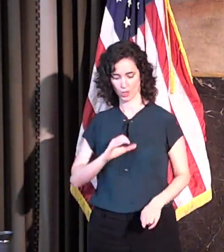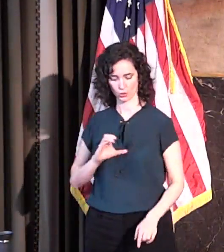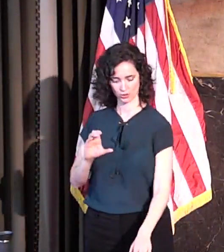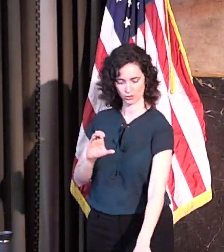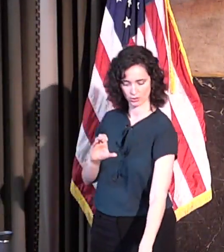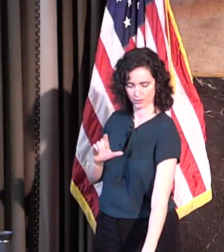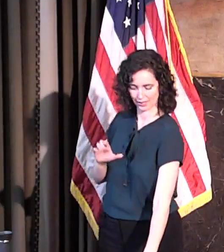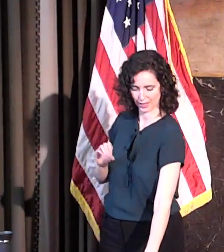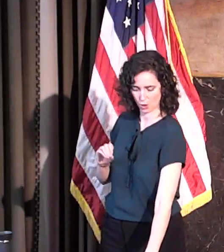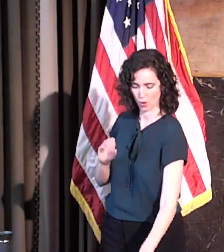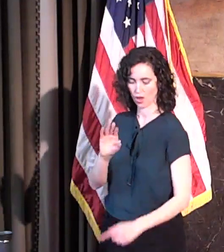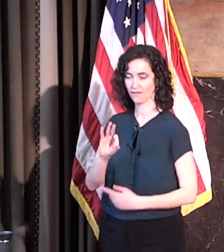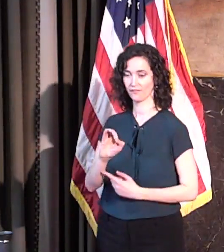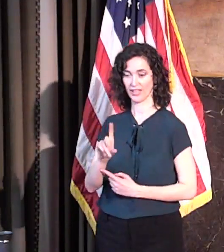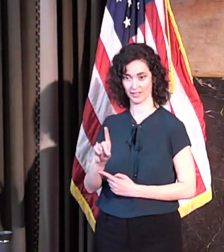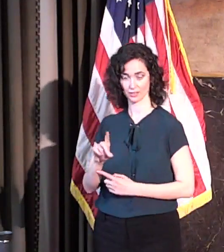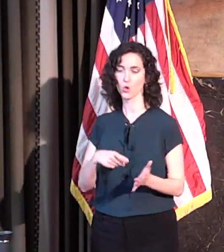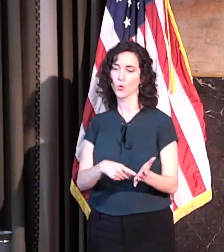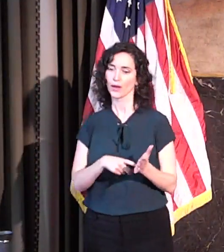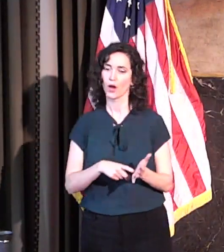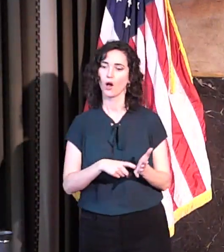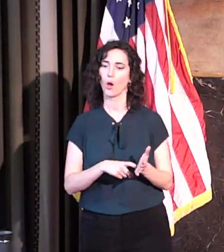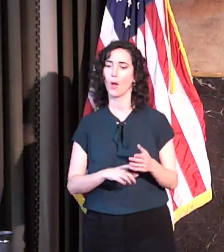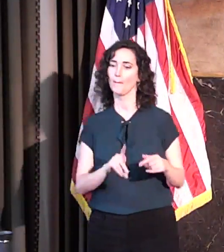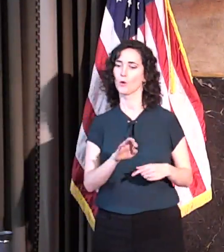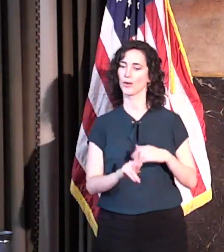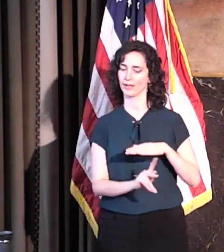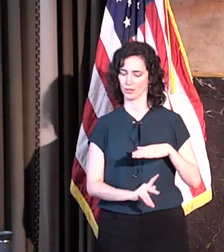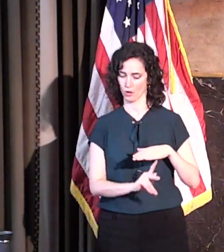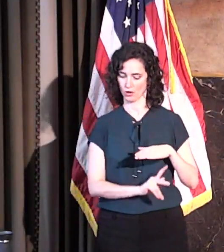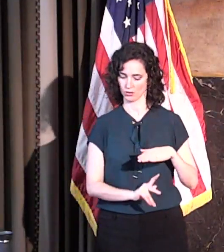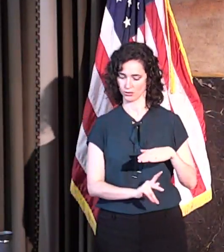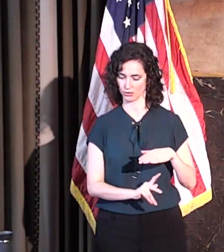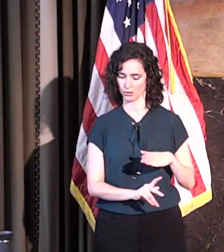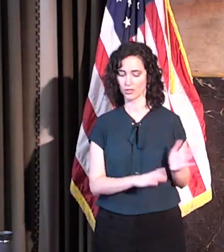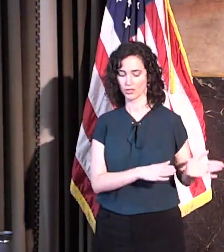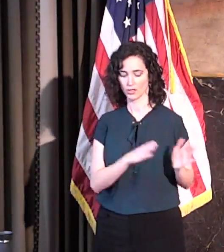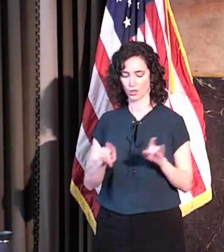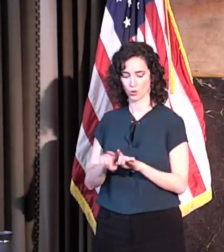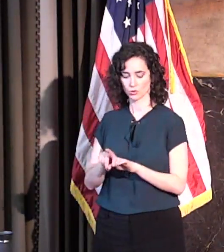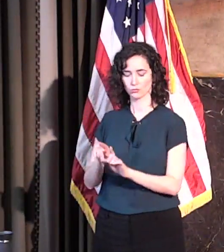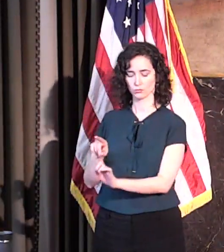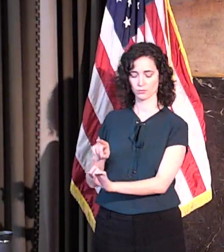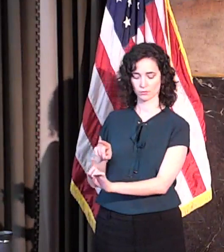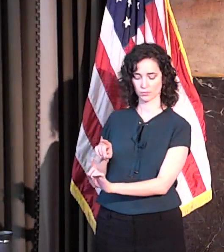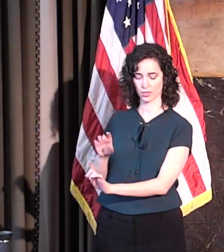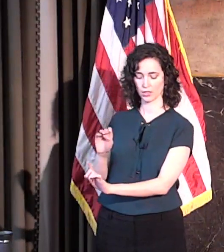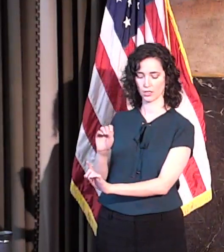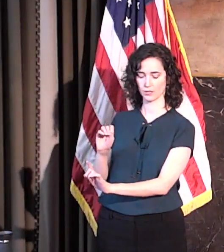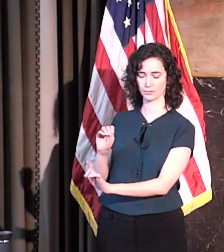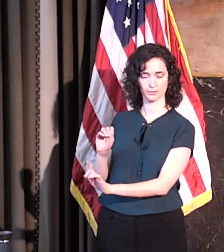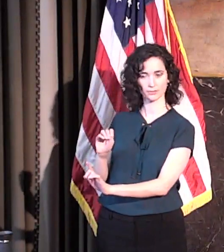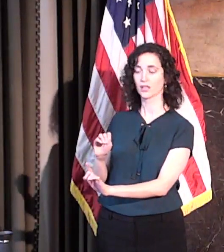mandatory kindergarten, a bill by Ted James in the House of Representatives on reforming how law enforcement officers are disciplined.